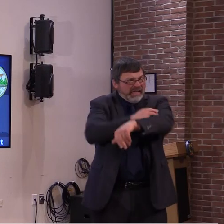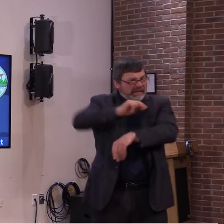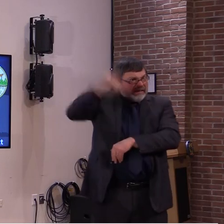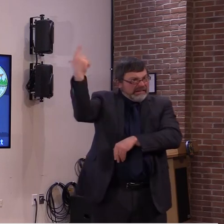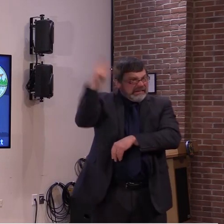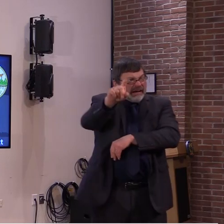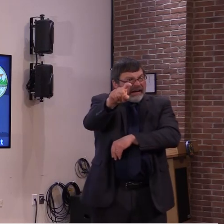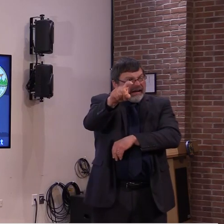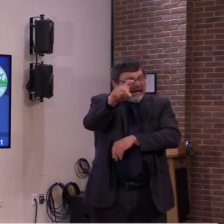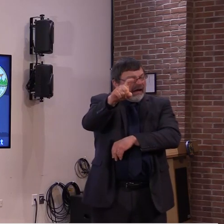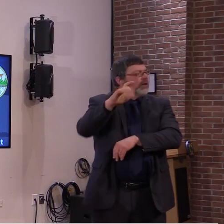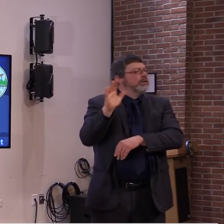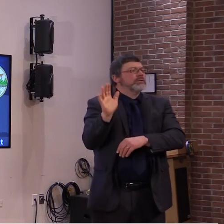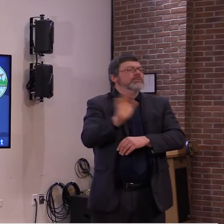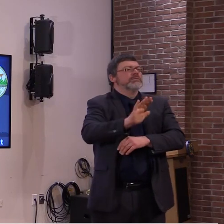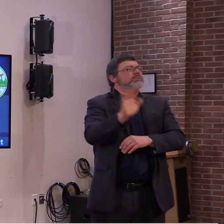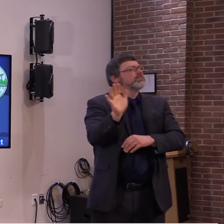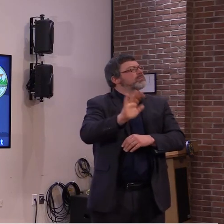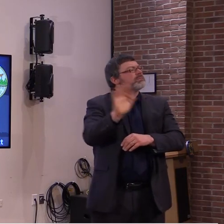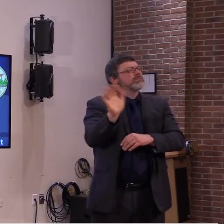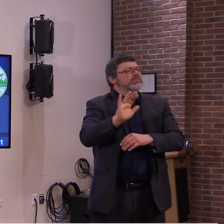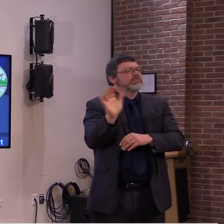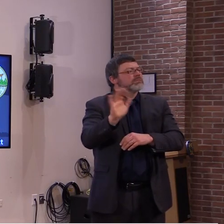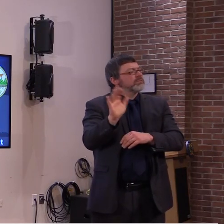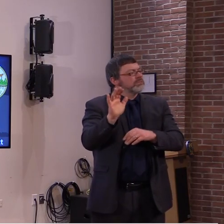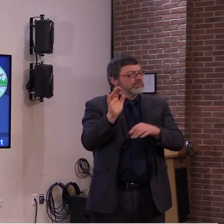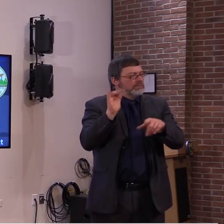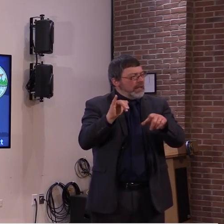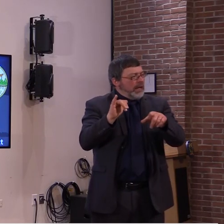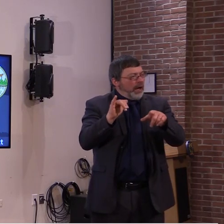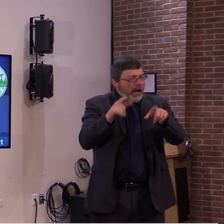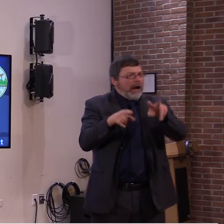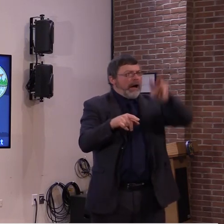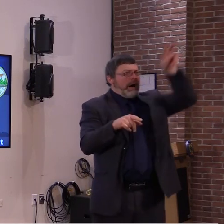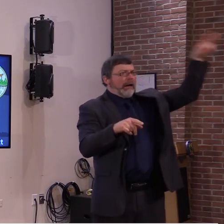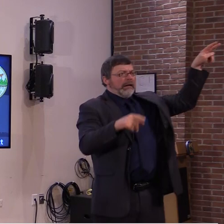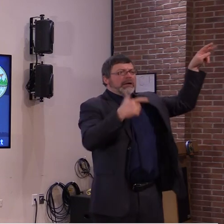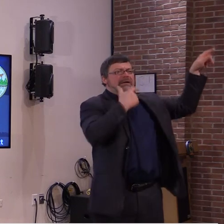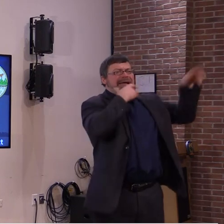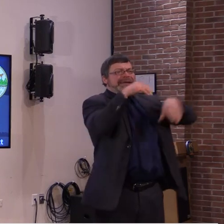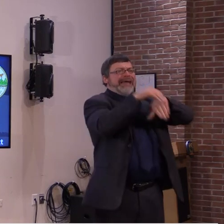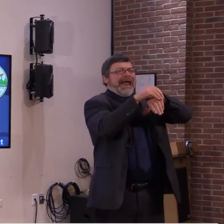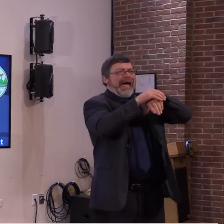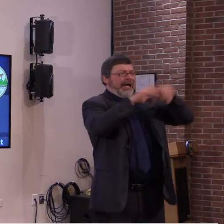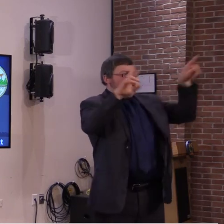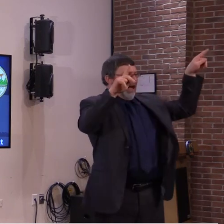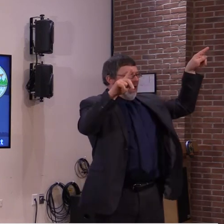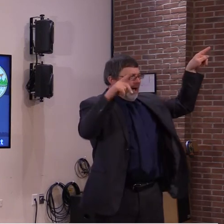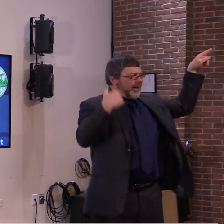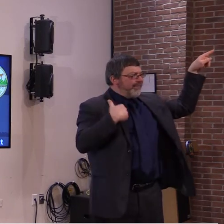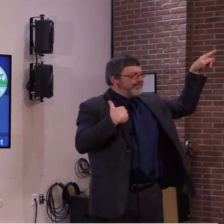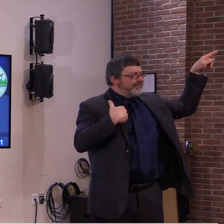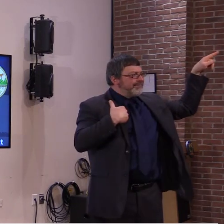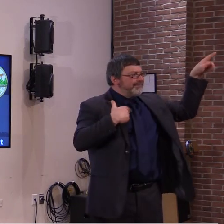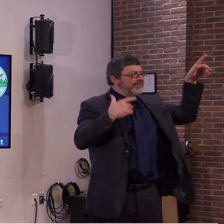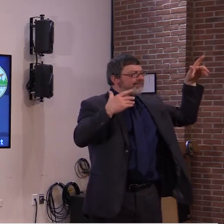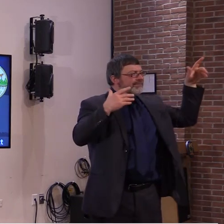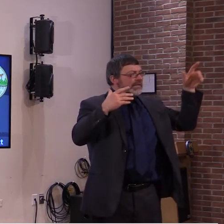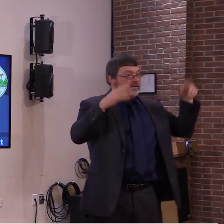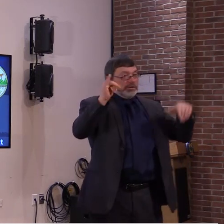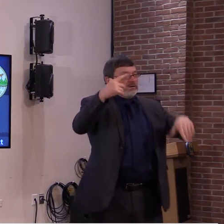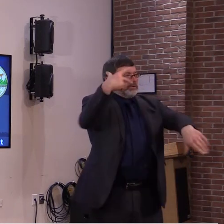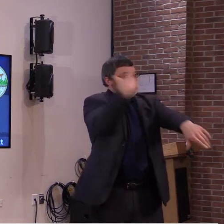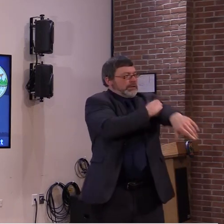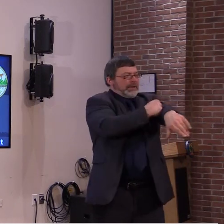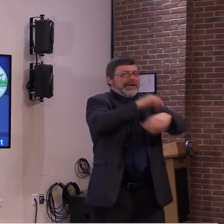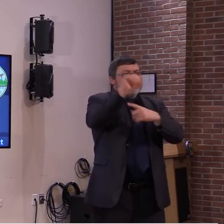whenever it can, possibly many months later. There's a discussion about doing something similar in